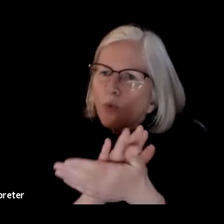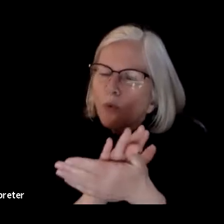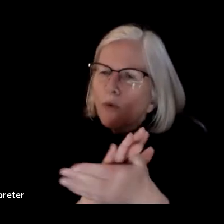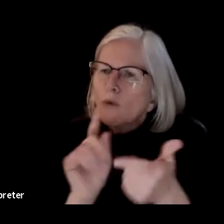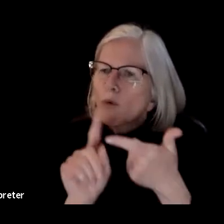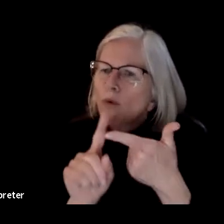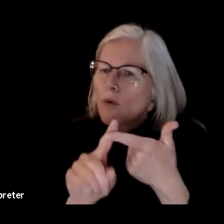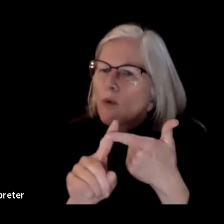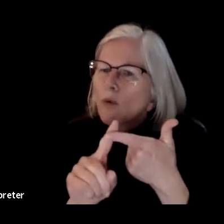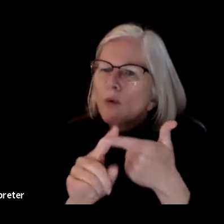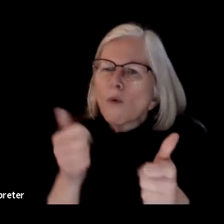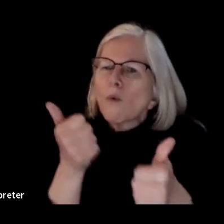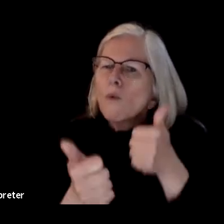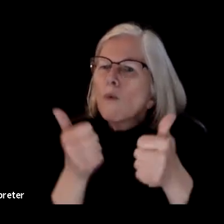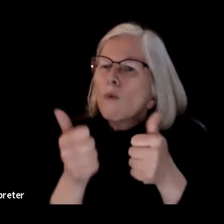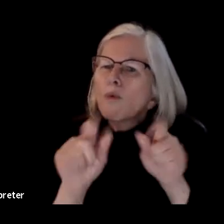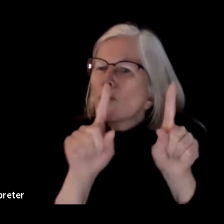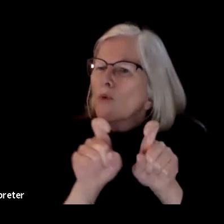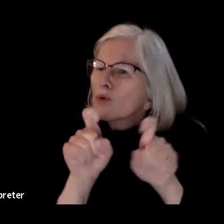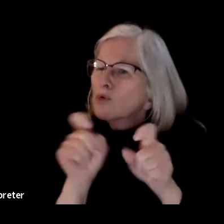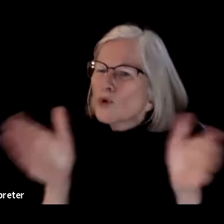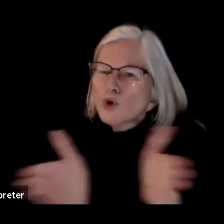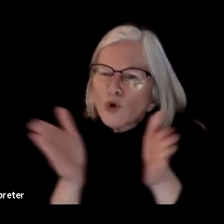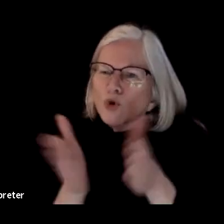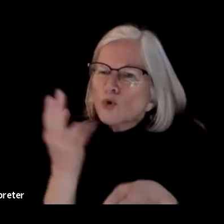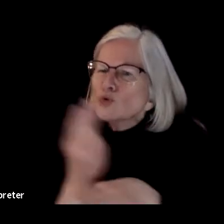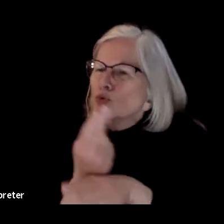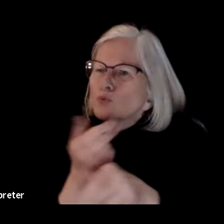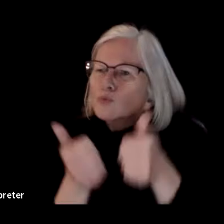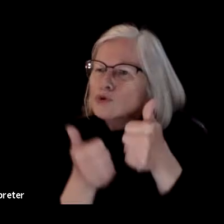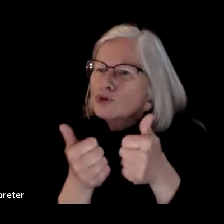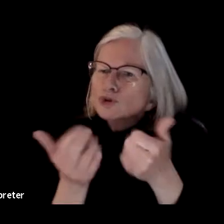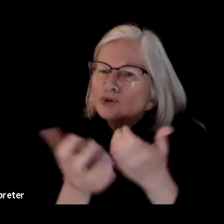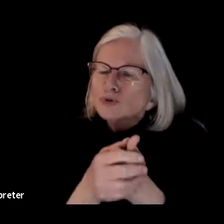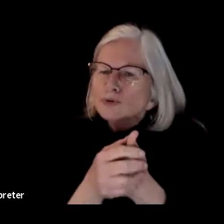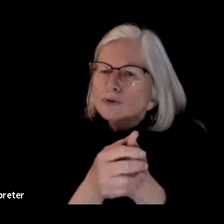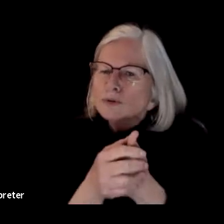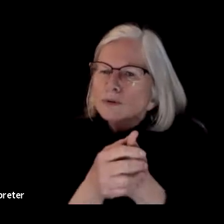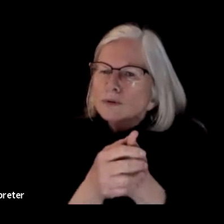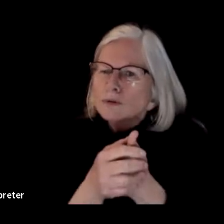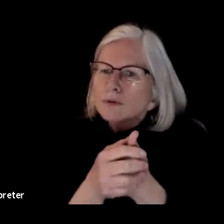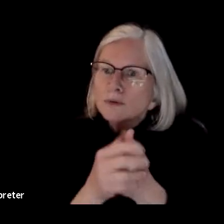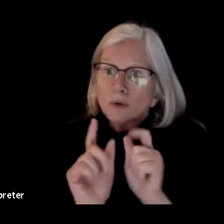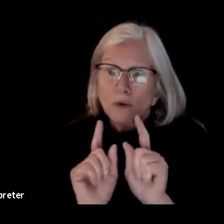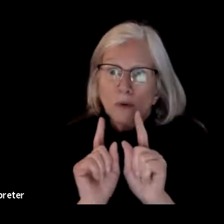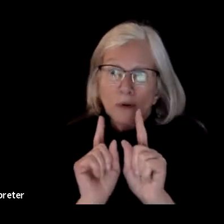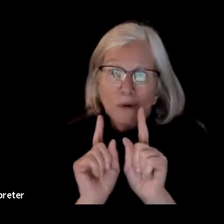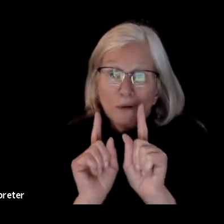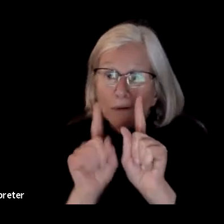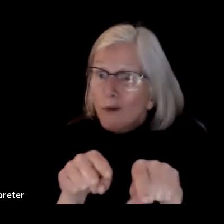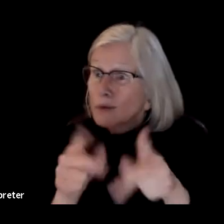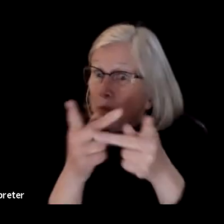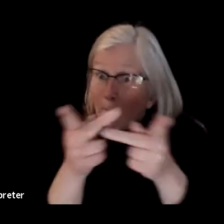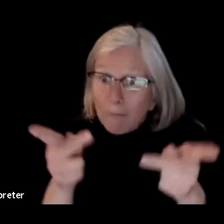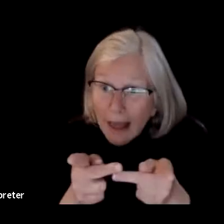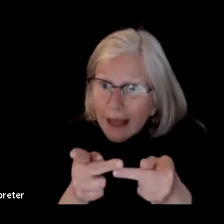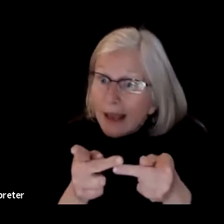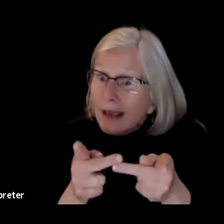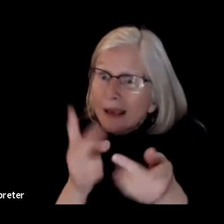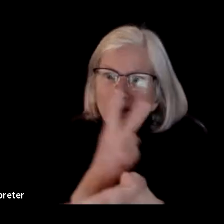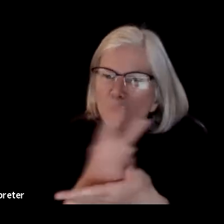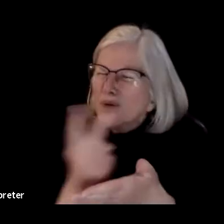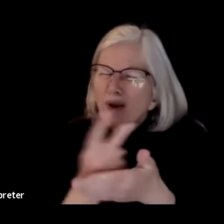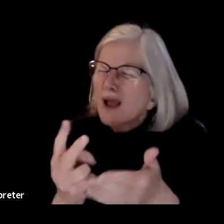tests are you encouraging people to use? I mean, are we supposed to go to sites every few weeks, or what does that look like?